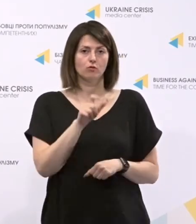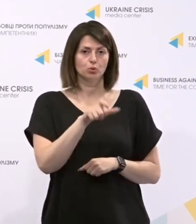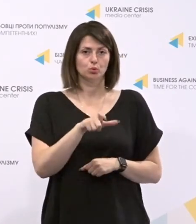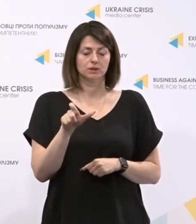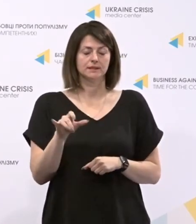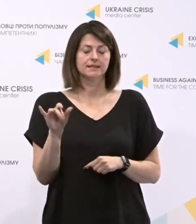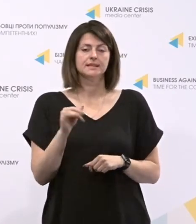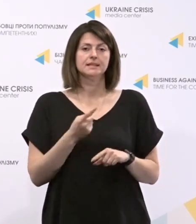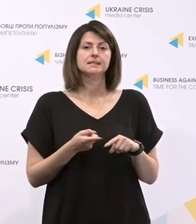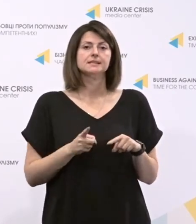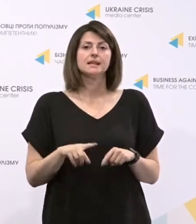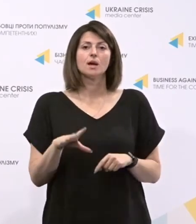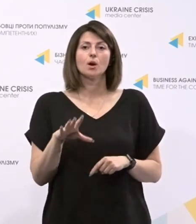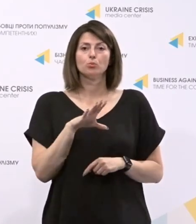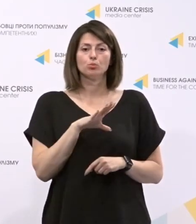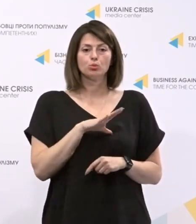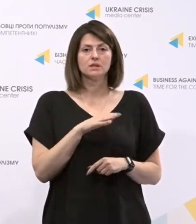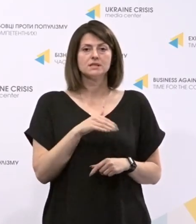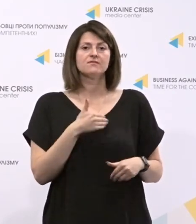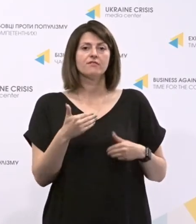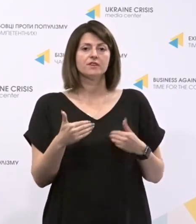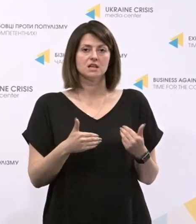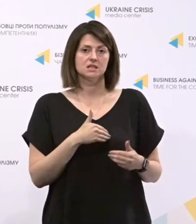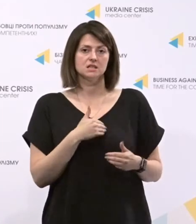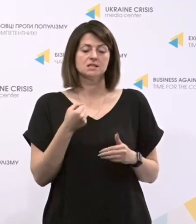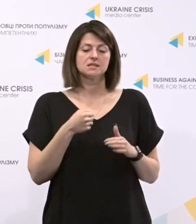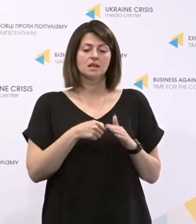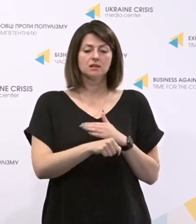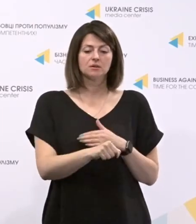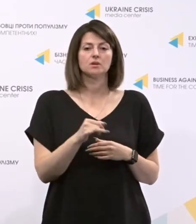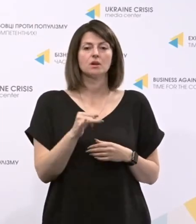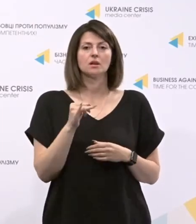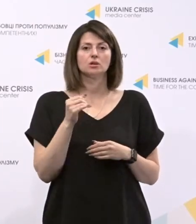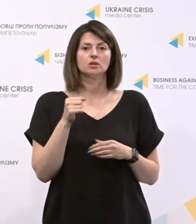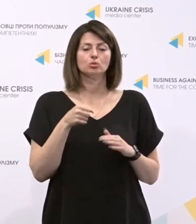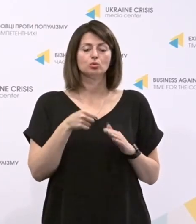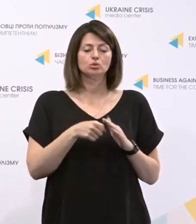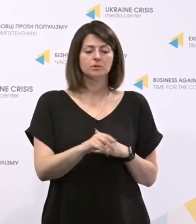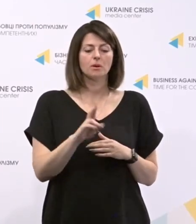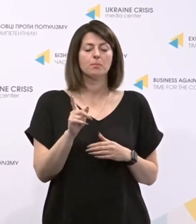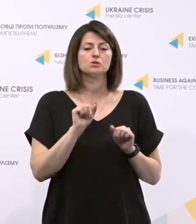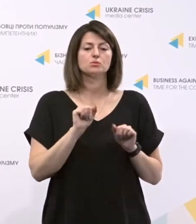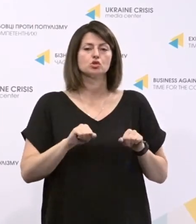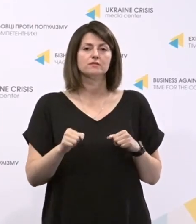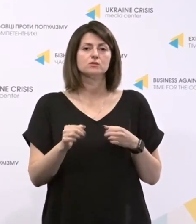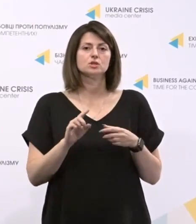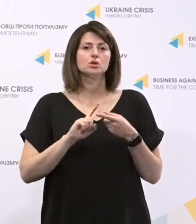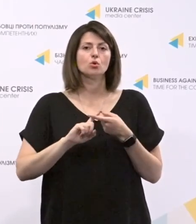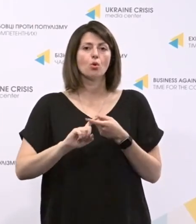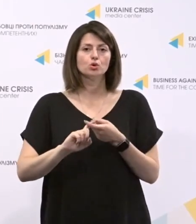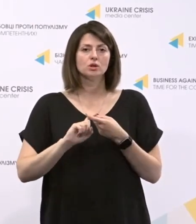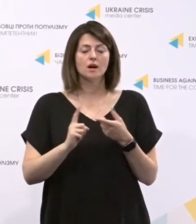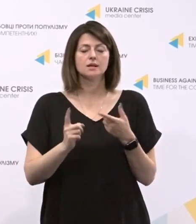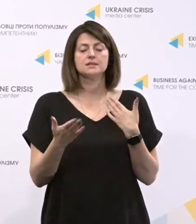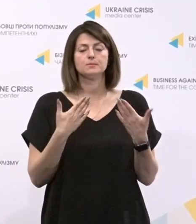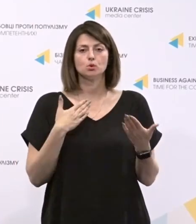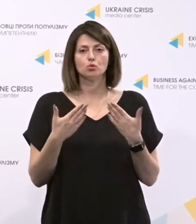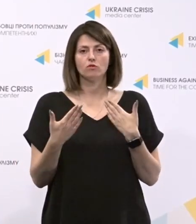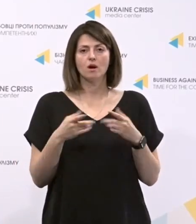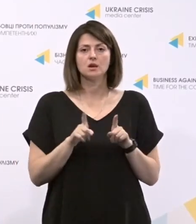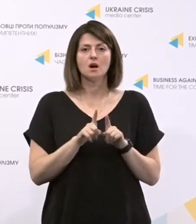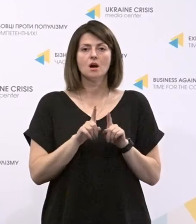incommunicado detention, torture and ill treatment, sexual violence, and threats to